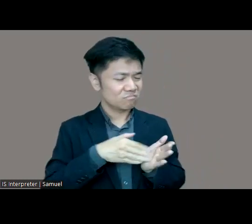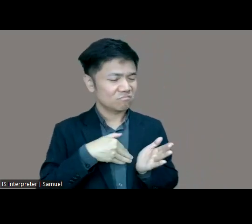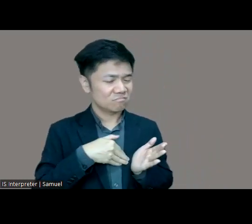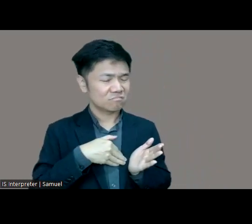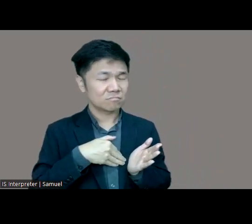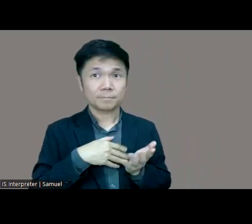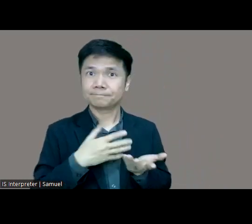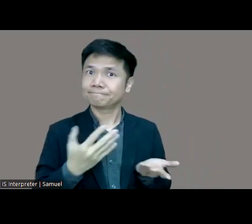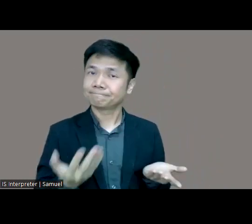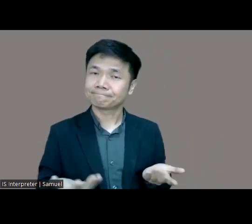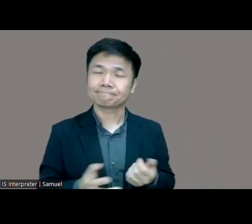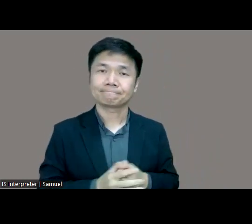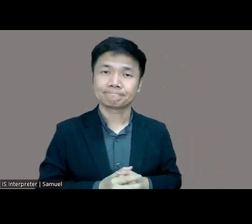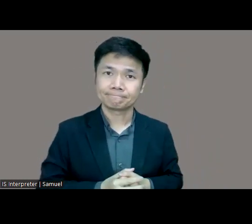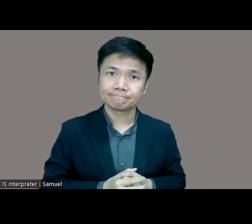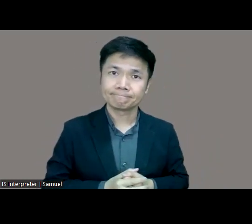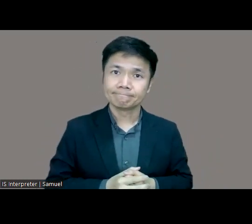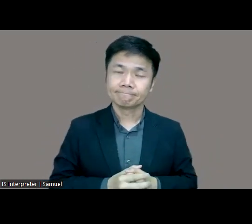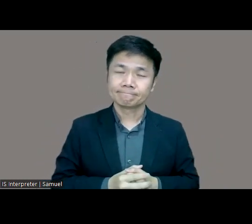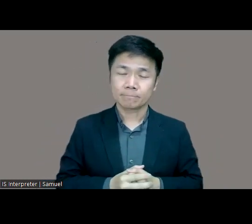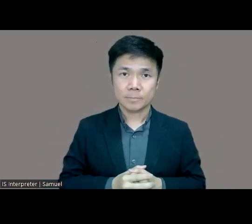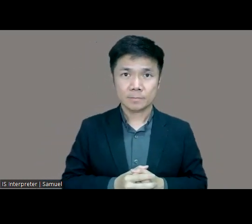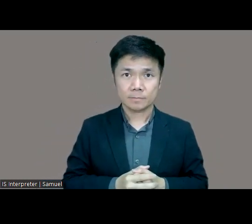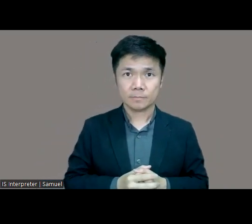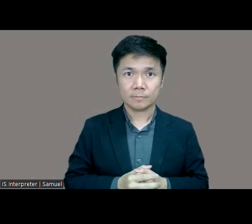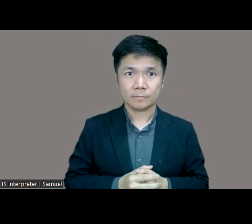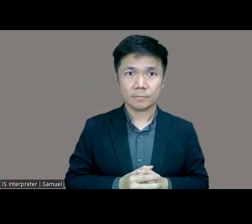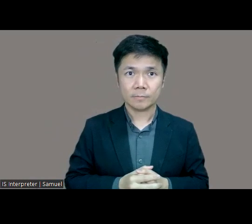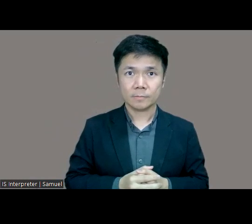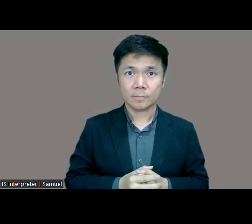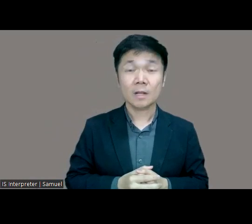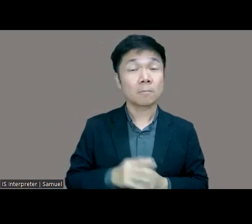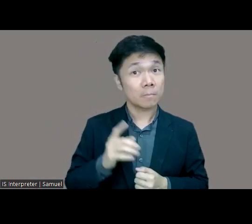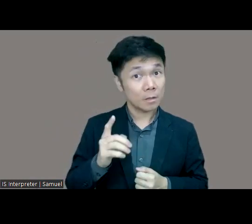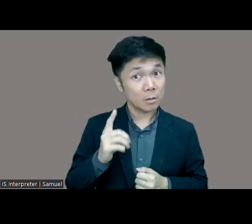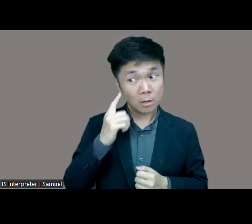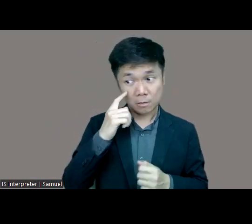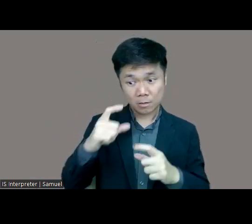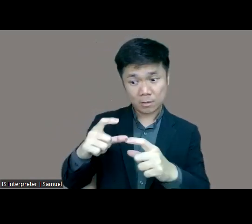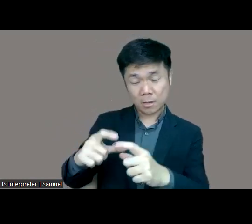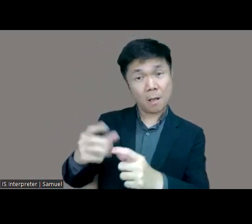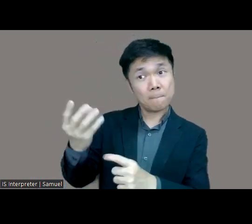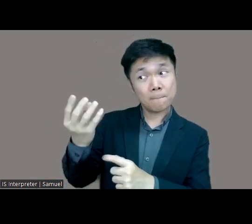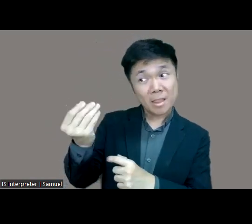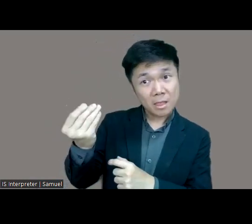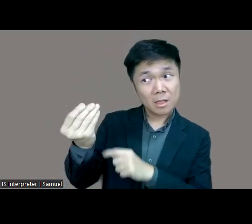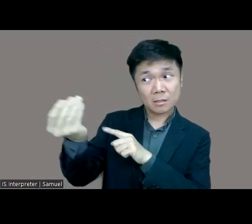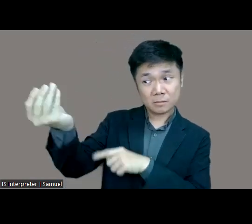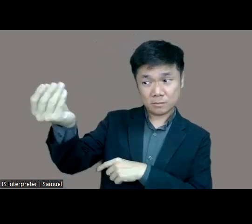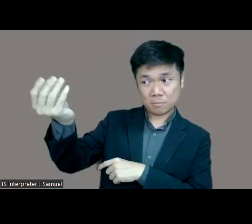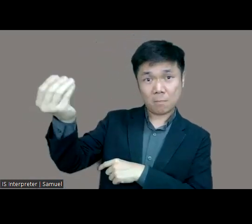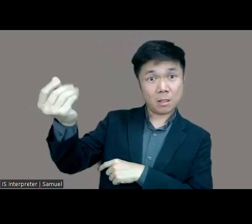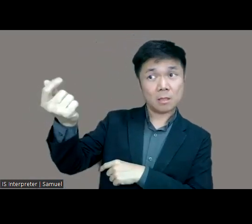But unfortunately, even receiving some money, though it's just getting money